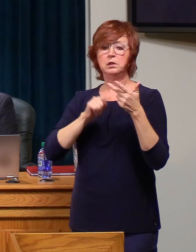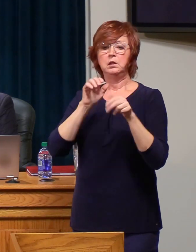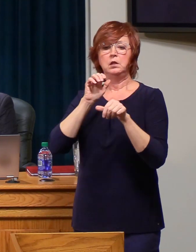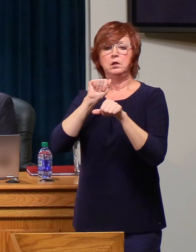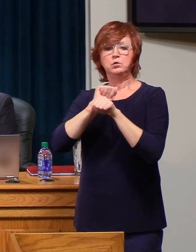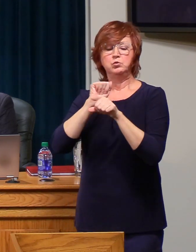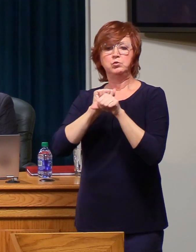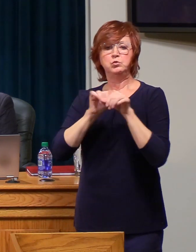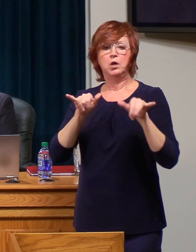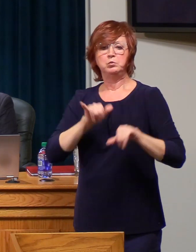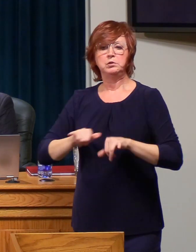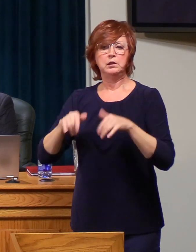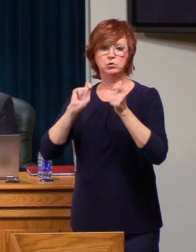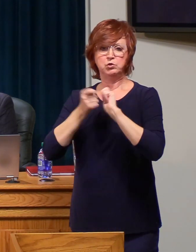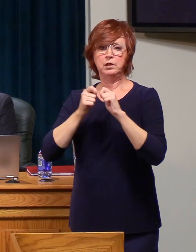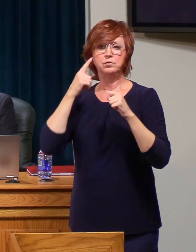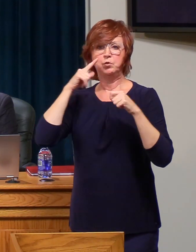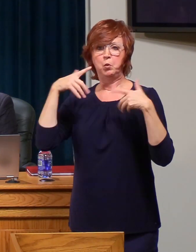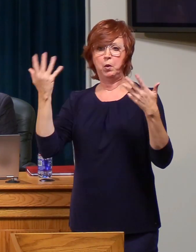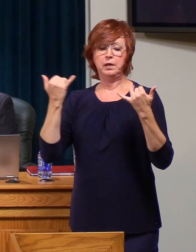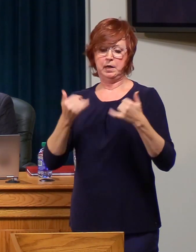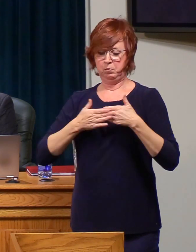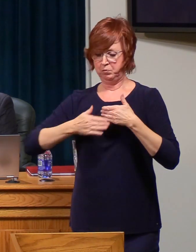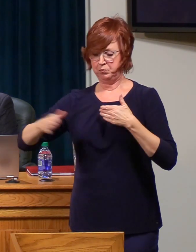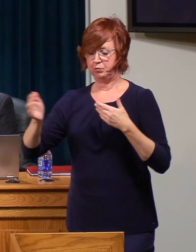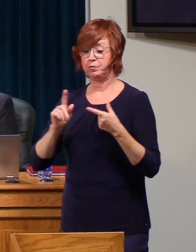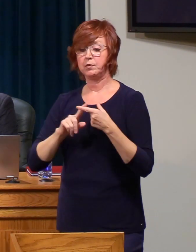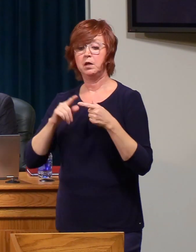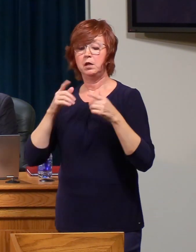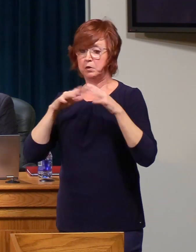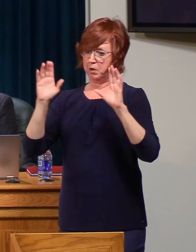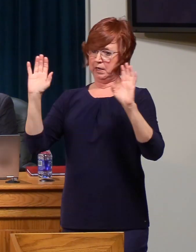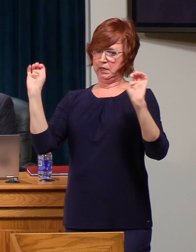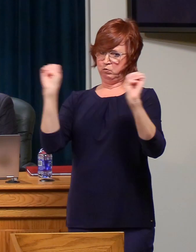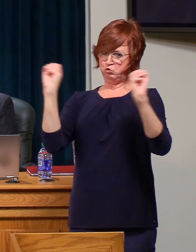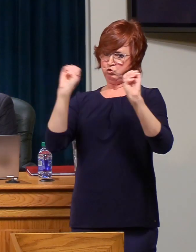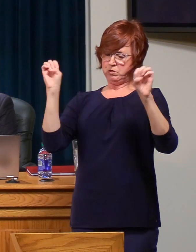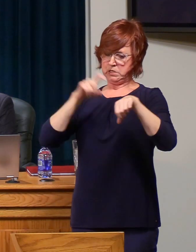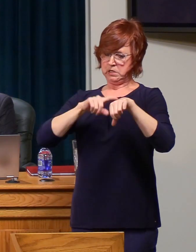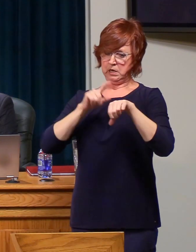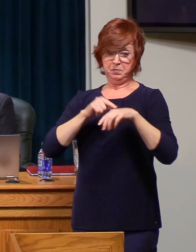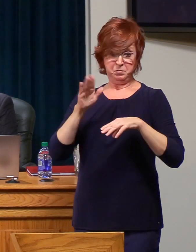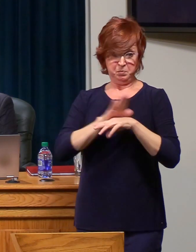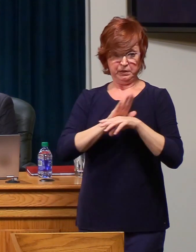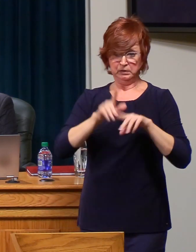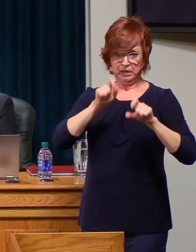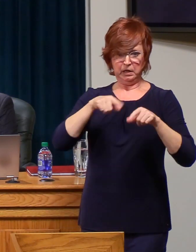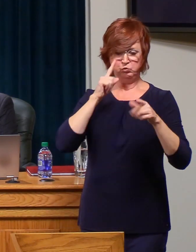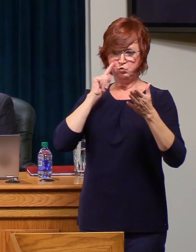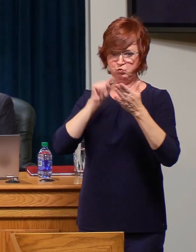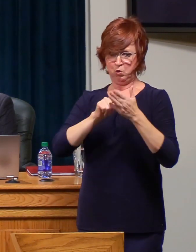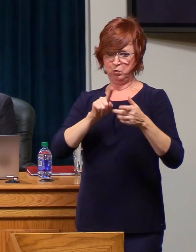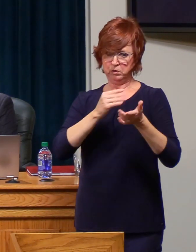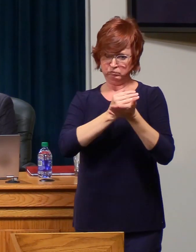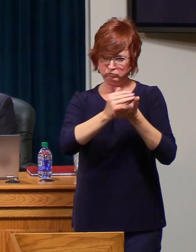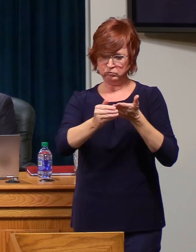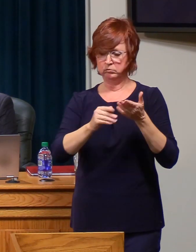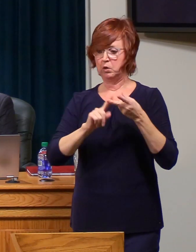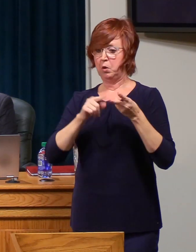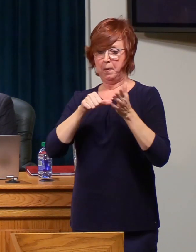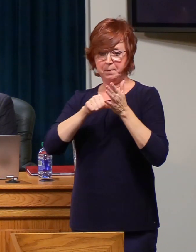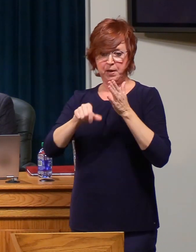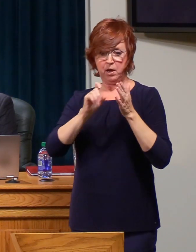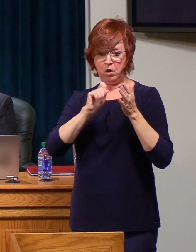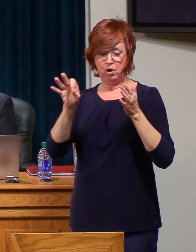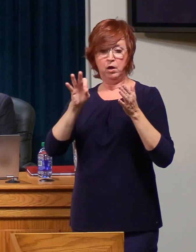following. To ensure that during a public emergency, businesses will not have to provide notice or pay in lieu of notice